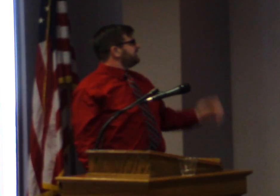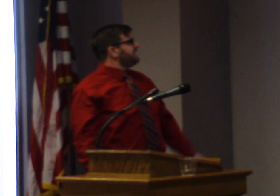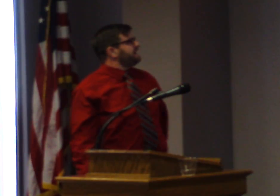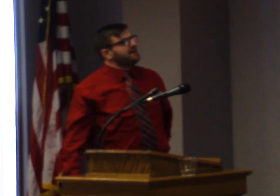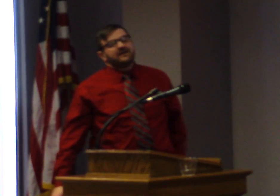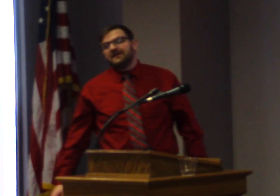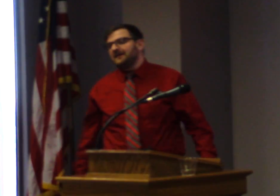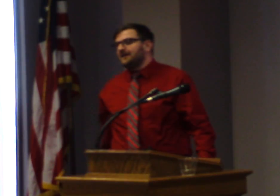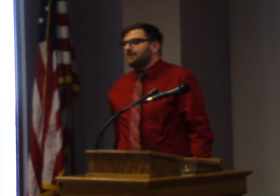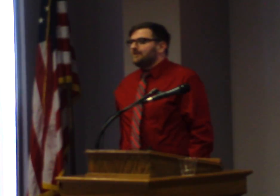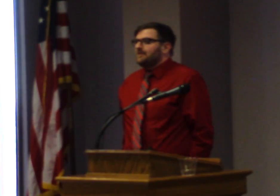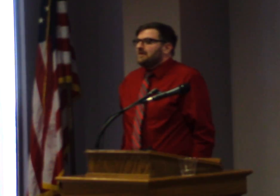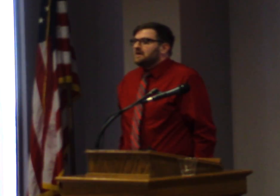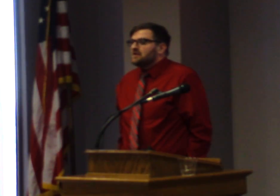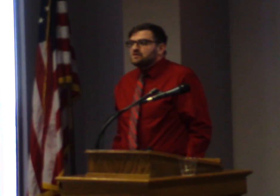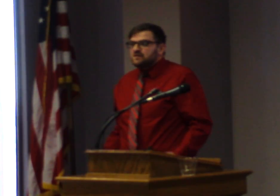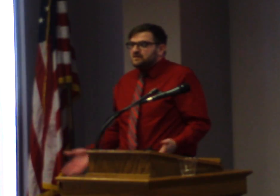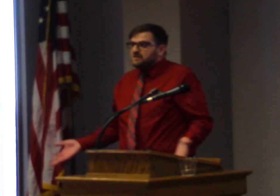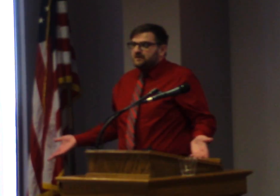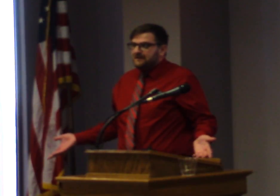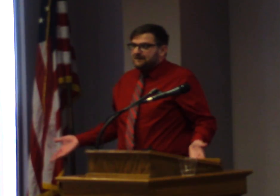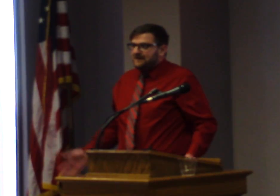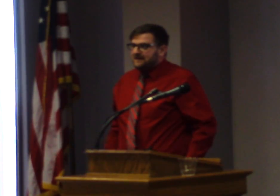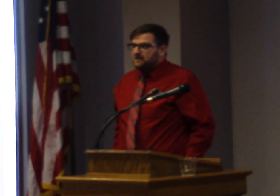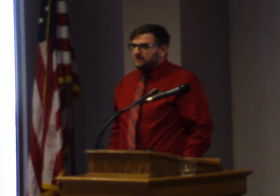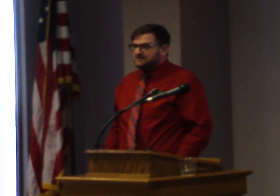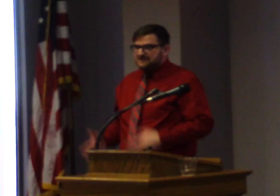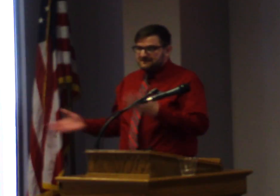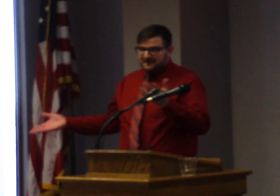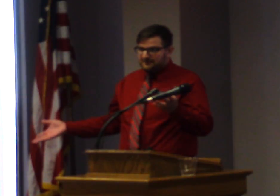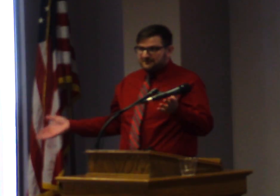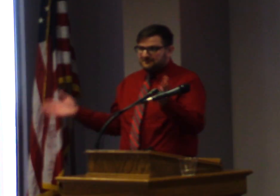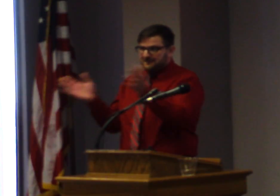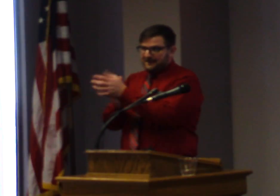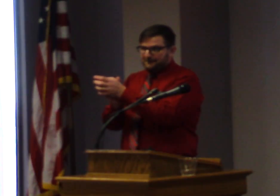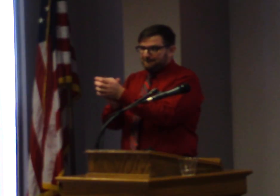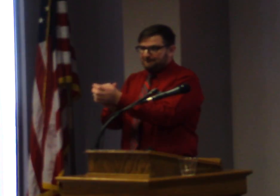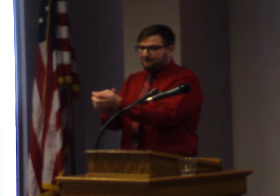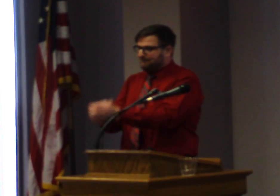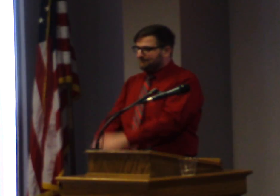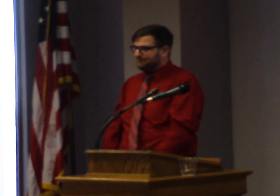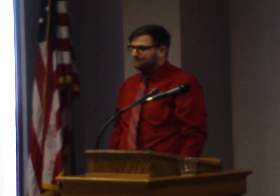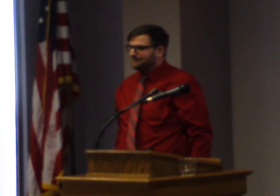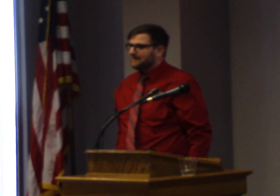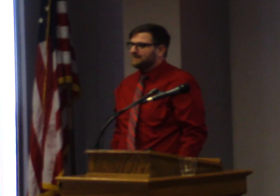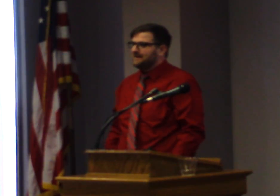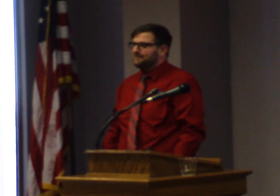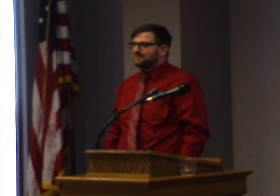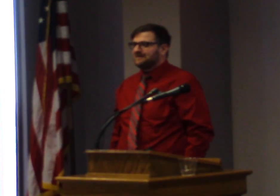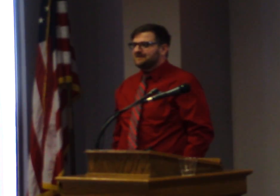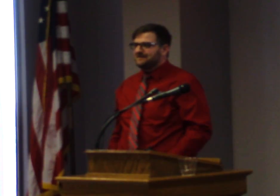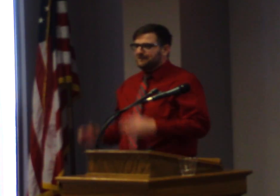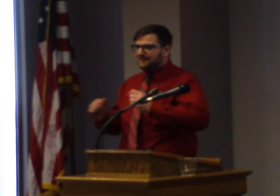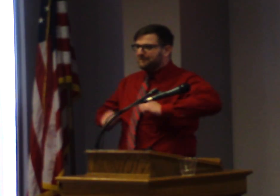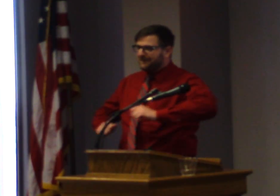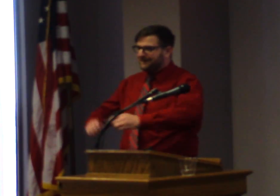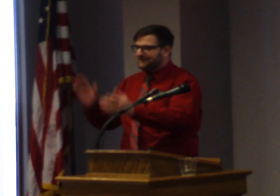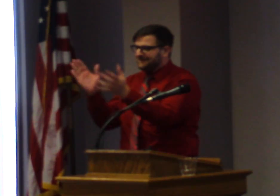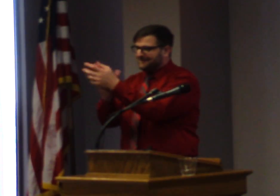All right. Now, do you know anybody who is disabled? Clap. Okay. And be proud with it. I